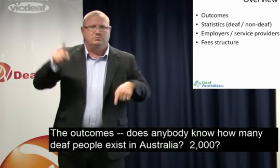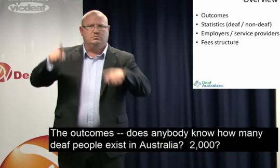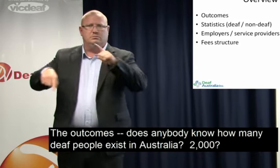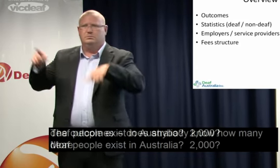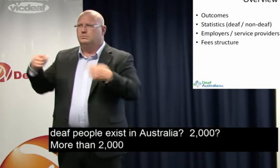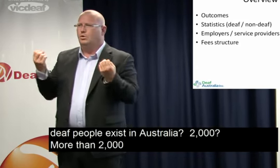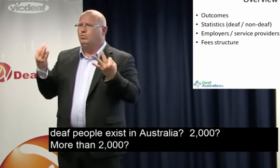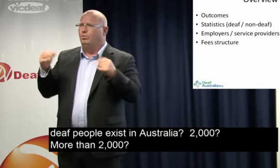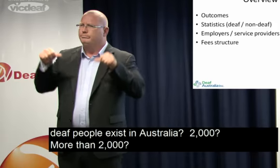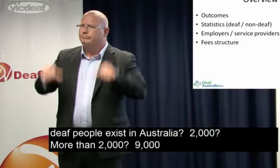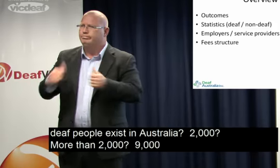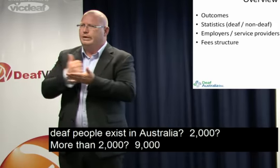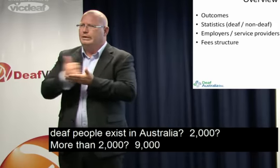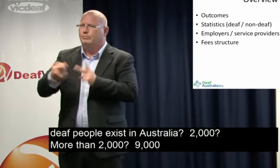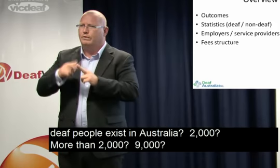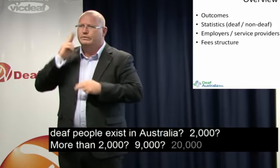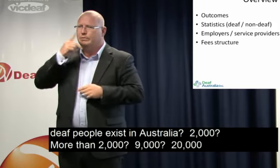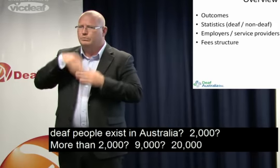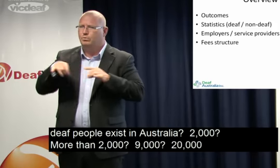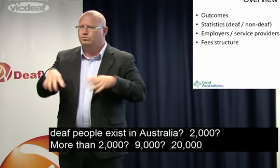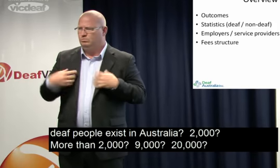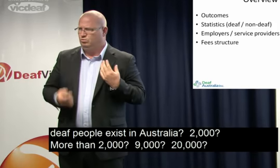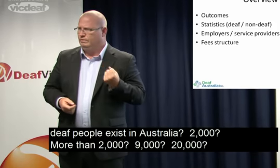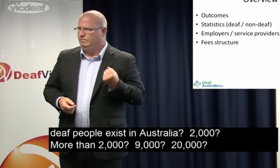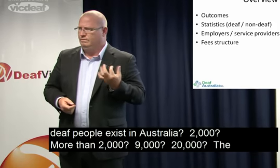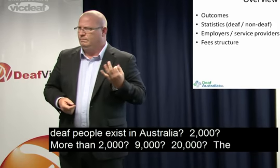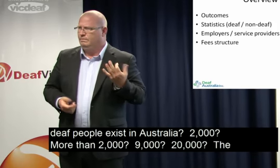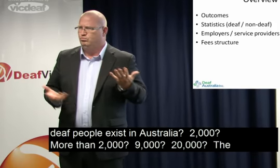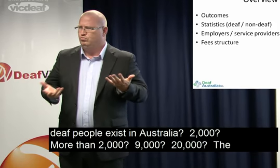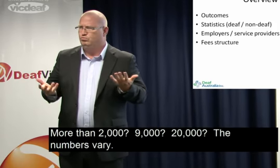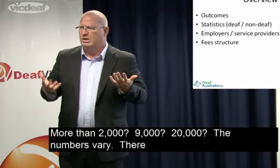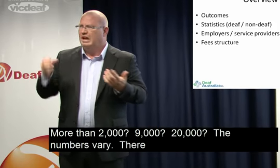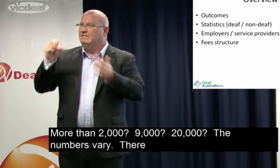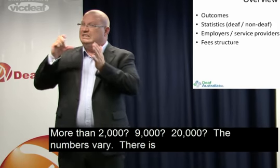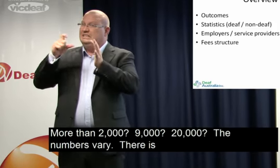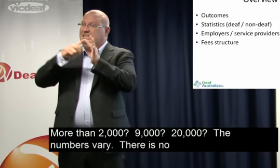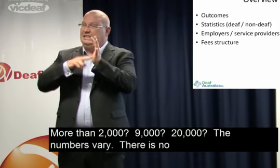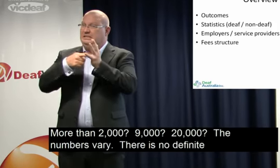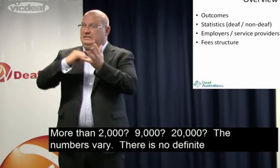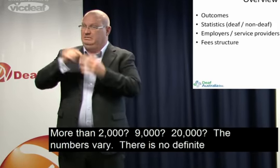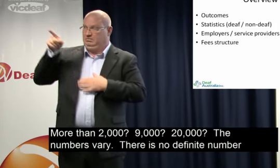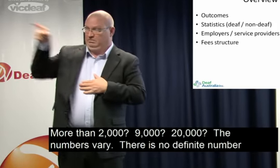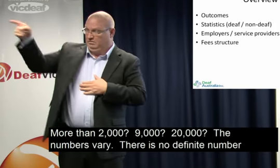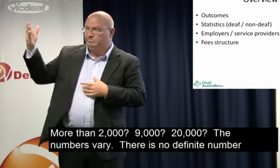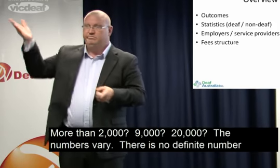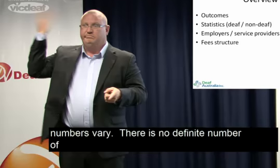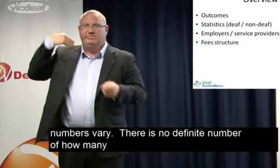20,000? The numbers vary. There's no definite number of how many people use sign language in Australia. We don't actually have those statistics. We have